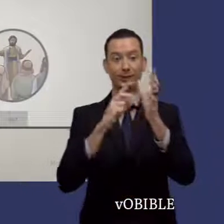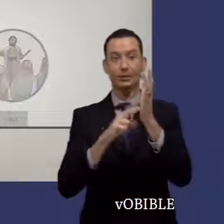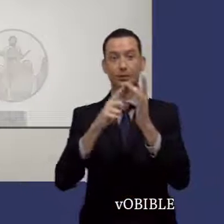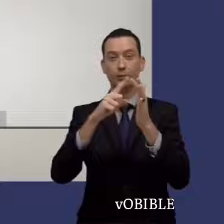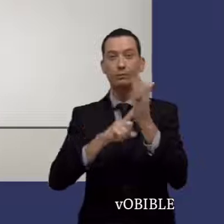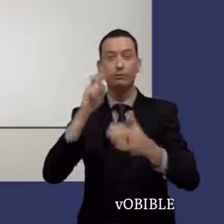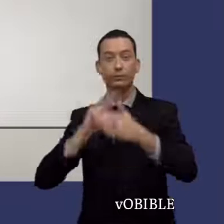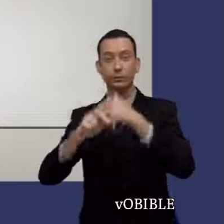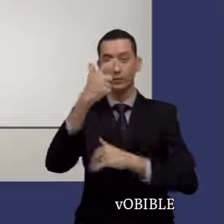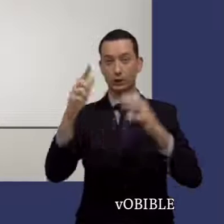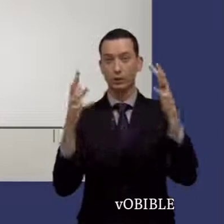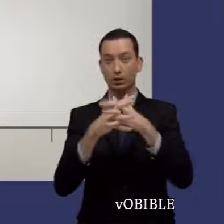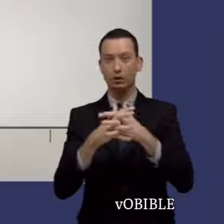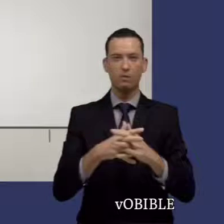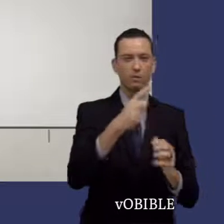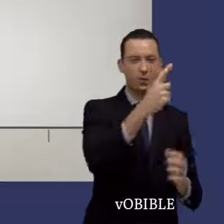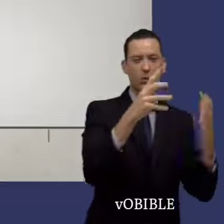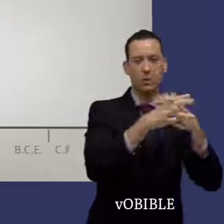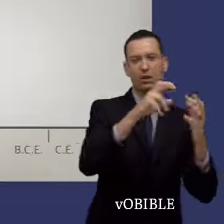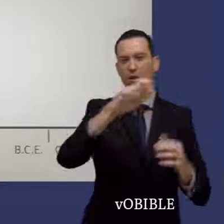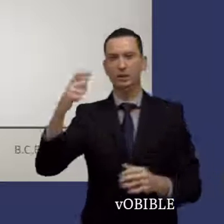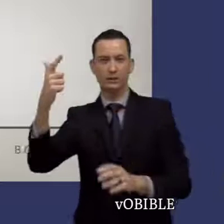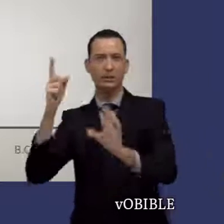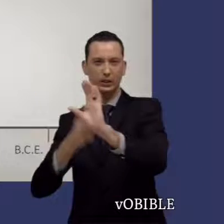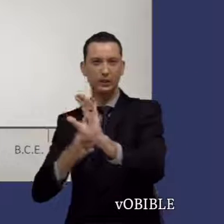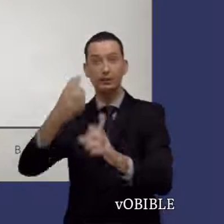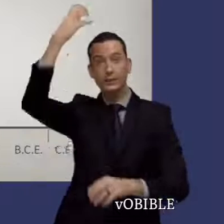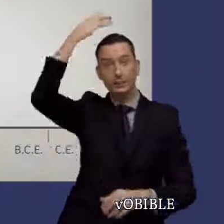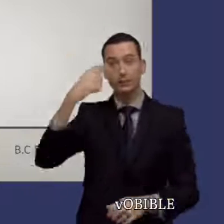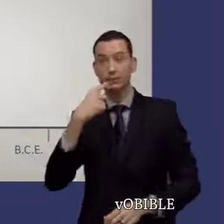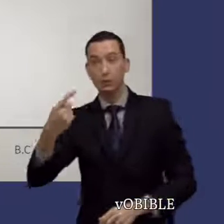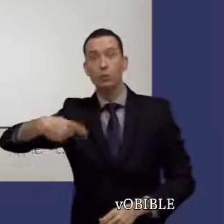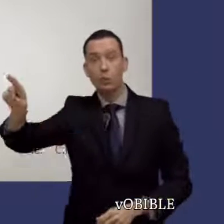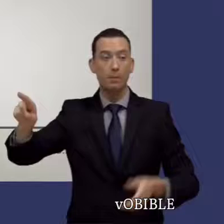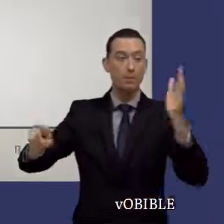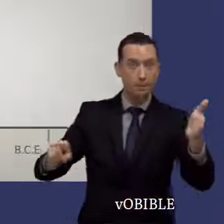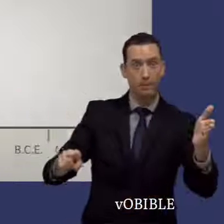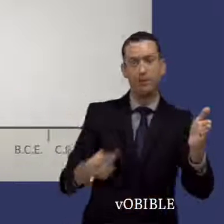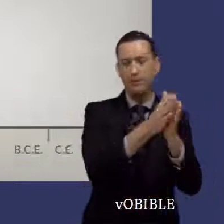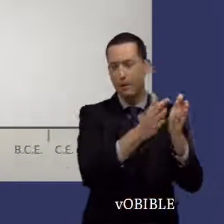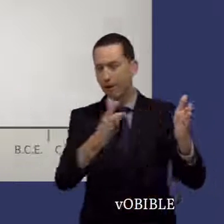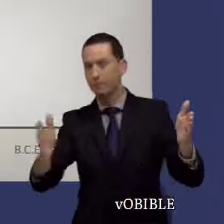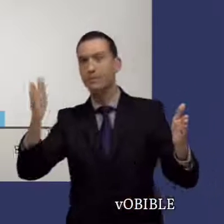The mission to rebuild Jerusalem marked the beginning of the 70 weeks of years mentioned in Daniel's prophecy.